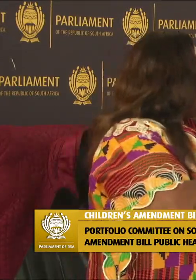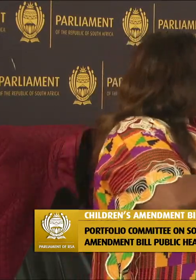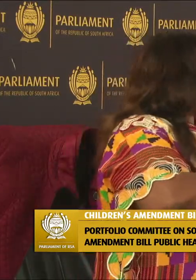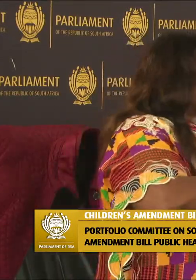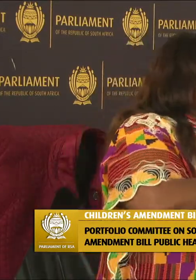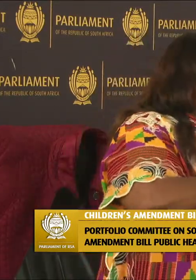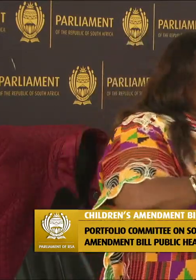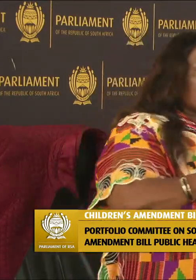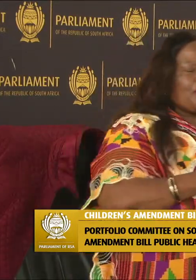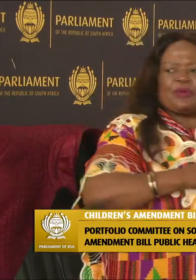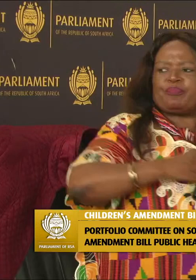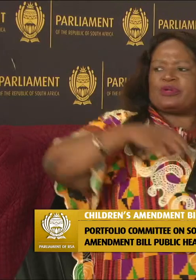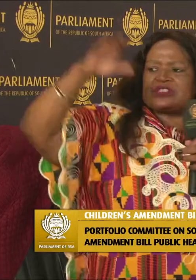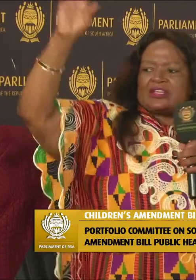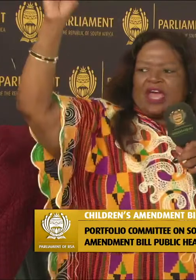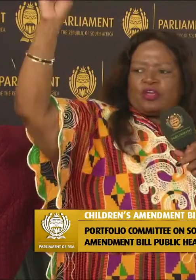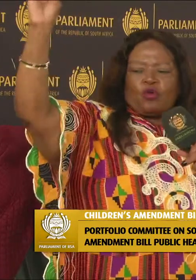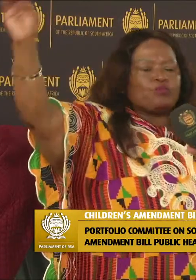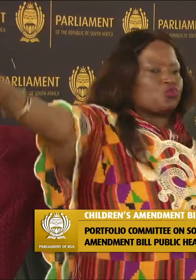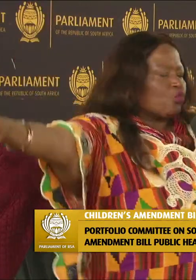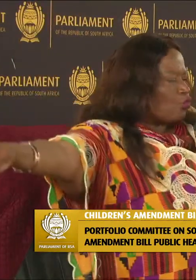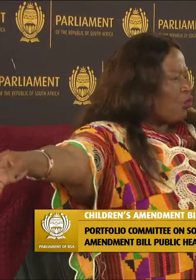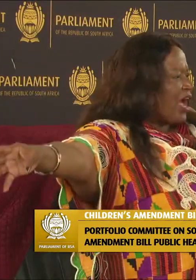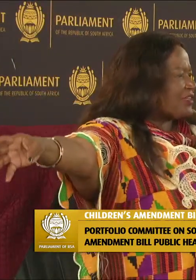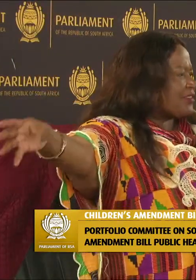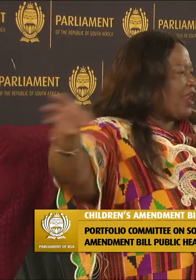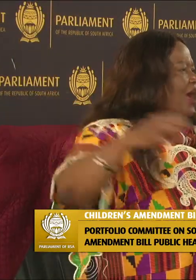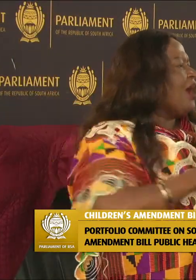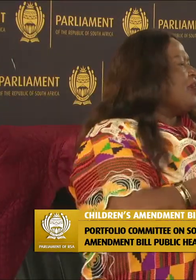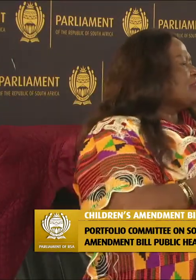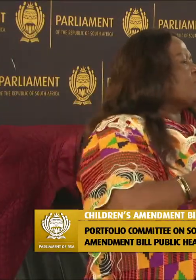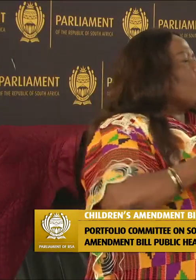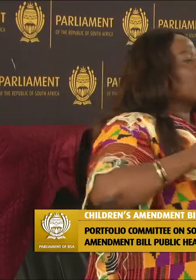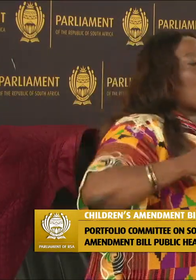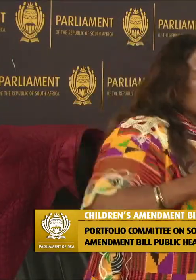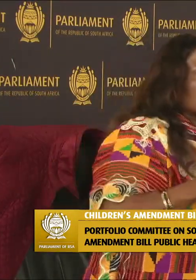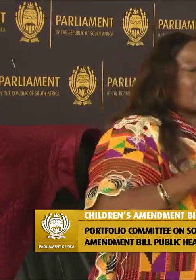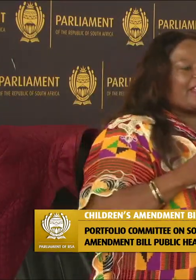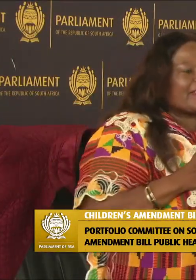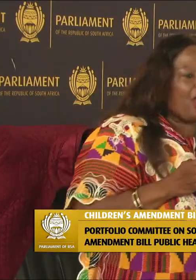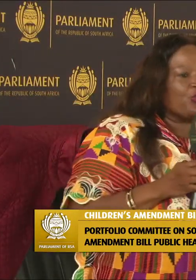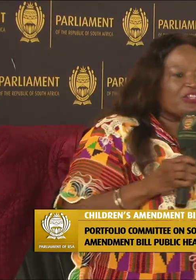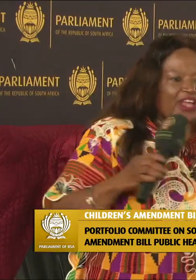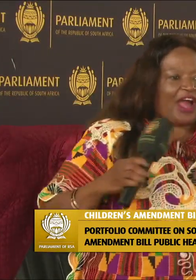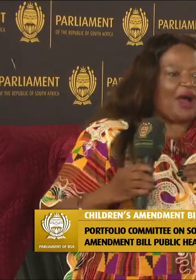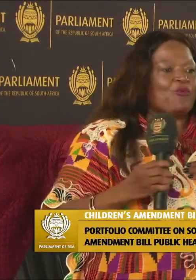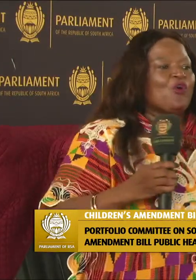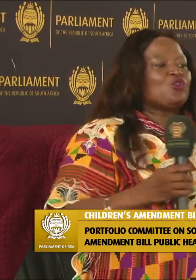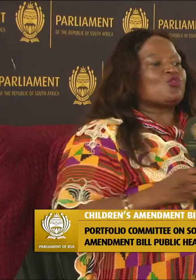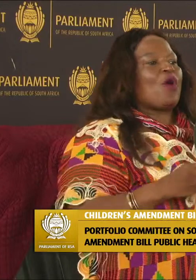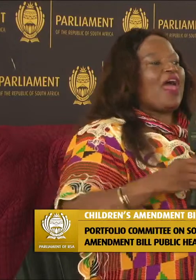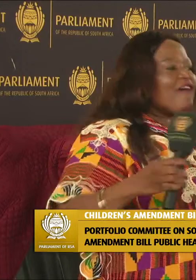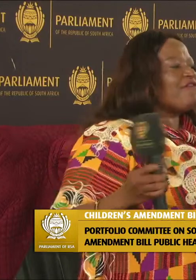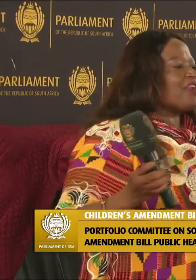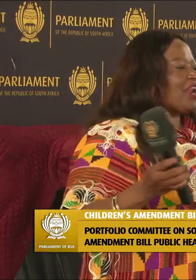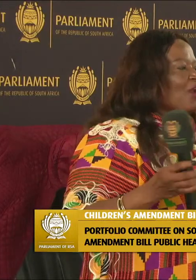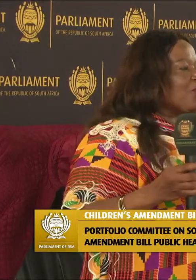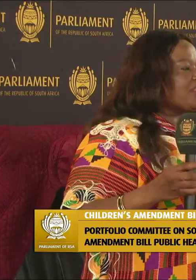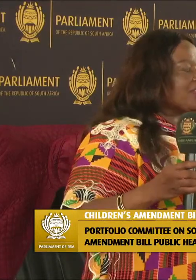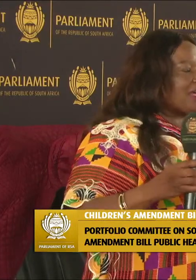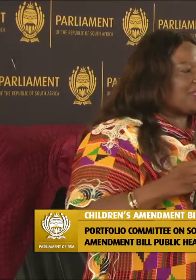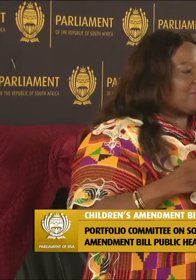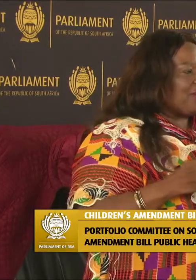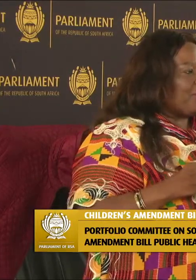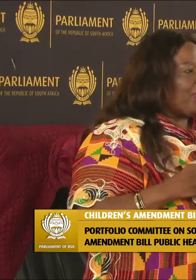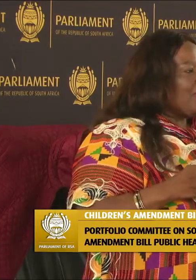sinayo ne-African speaking people, sinayo nomzulukazi la, sinomxhosa othethayo njengamu. So every language